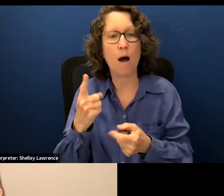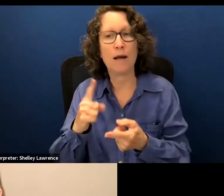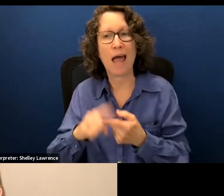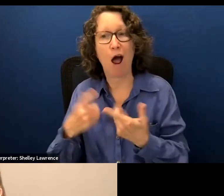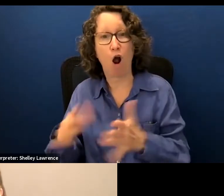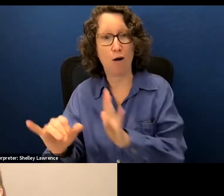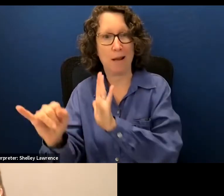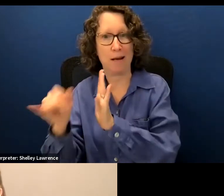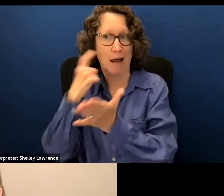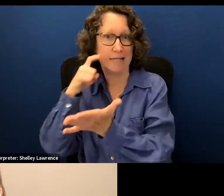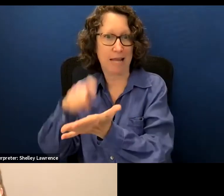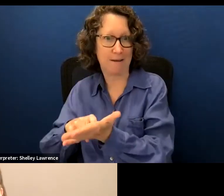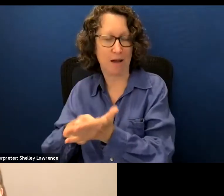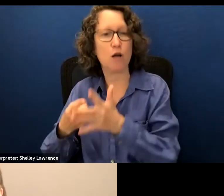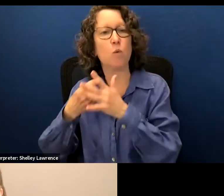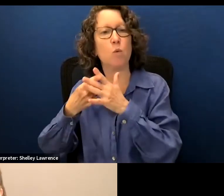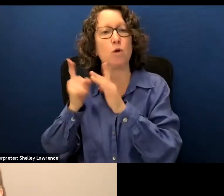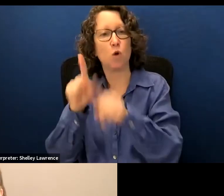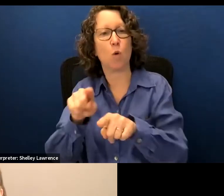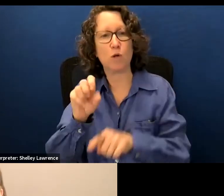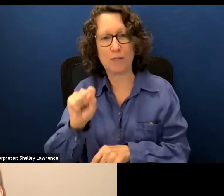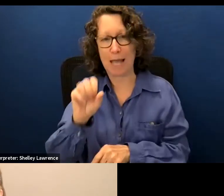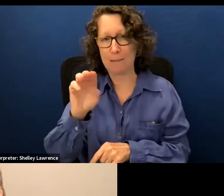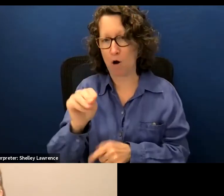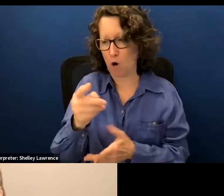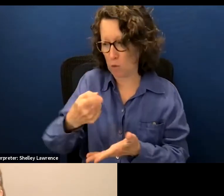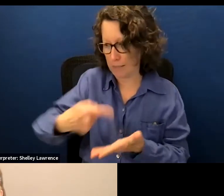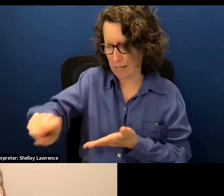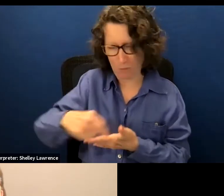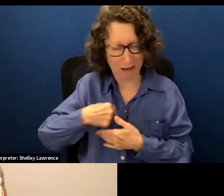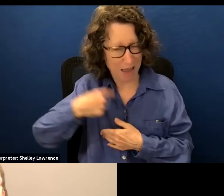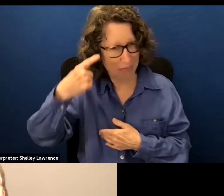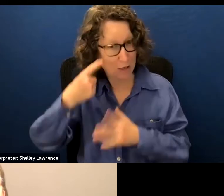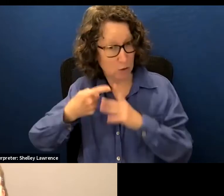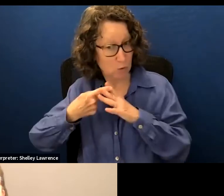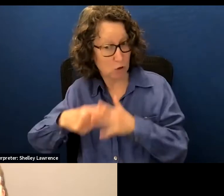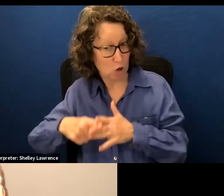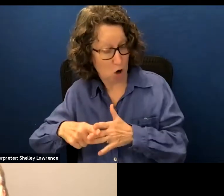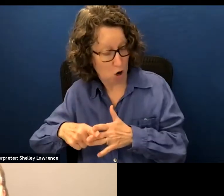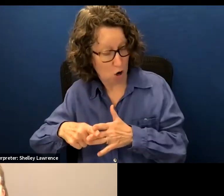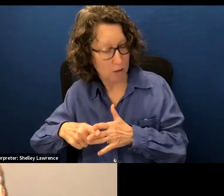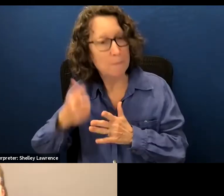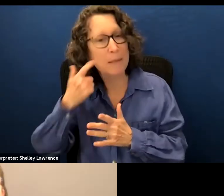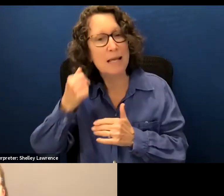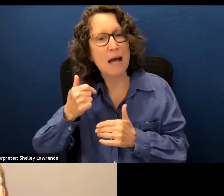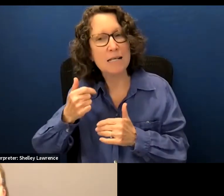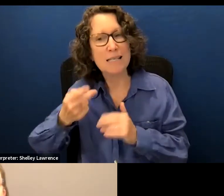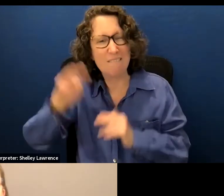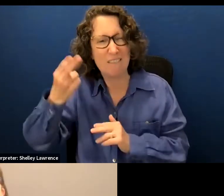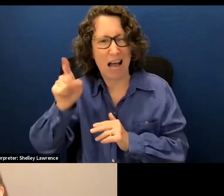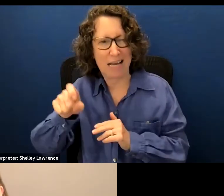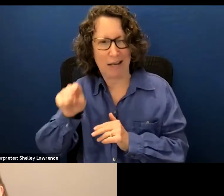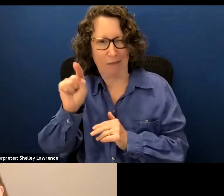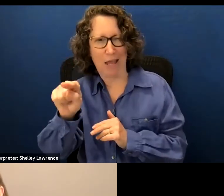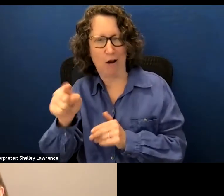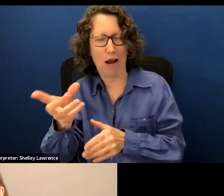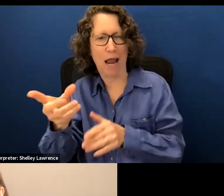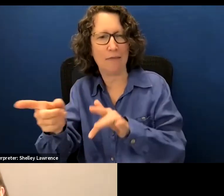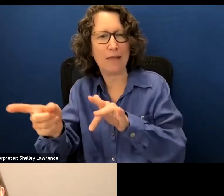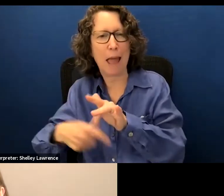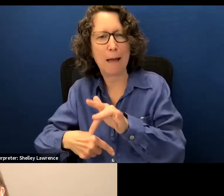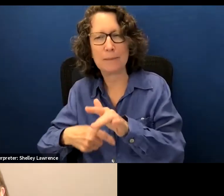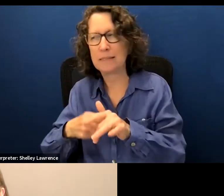been identified and is going to San Marcos next week, I believe, to start because of the high need there and the absence of